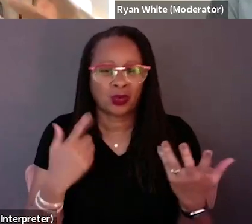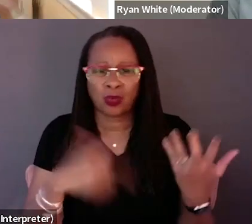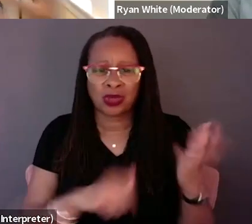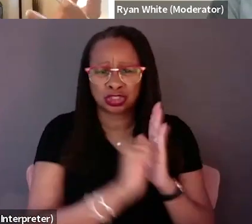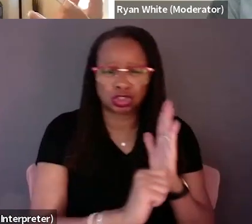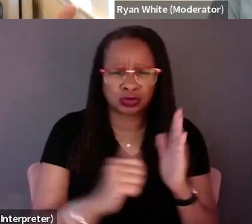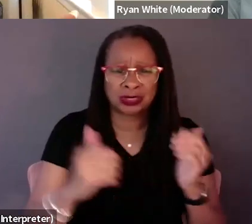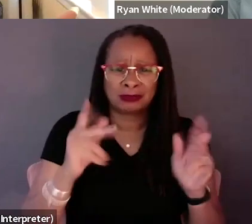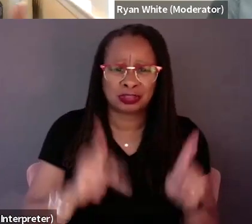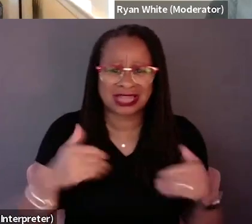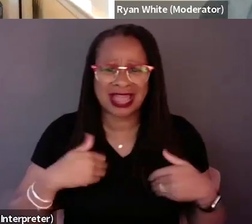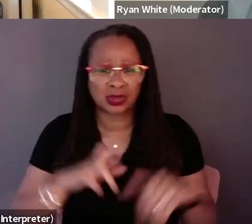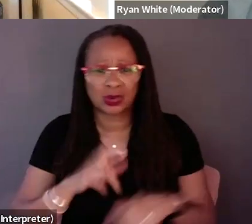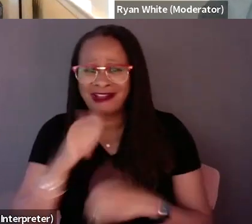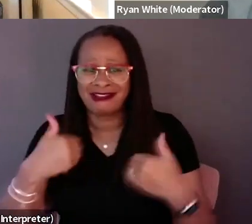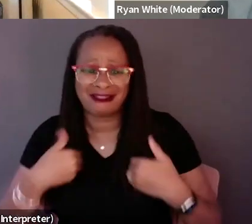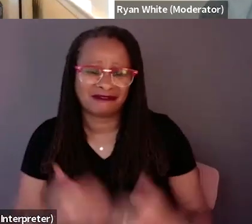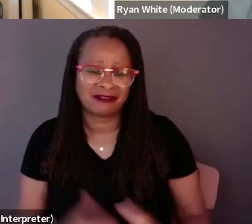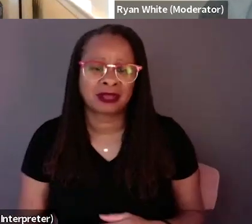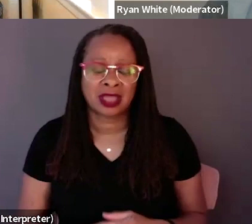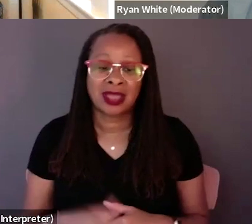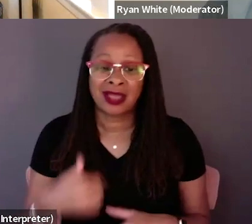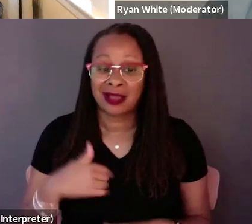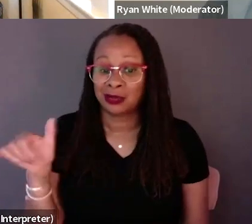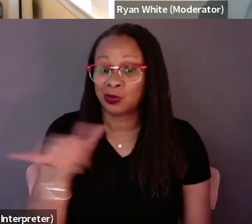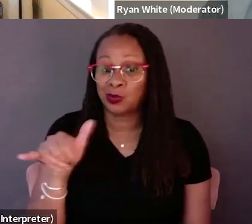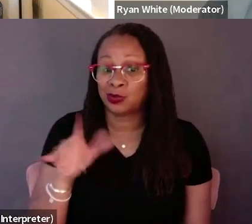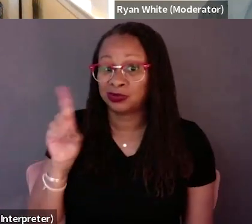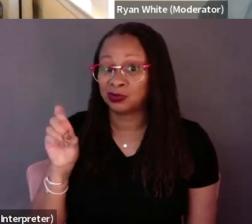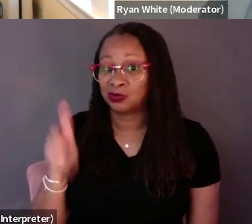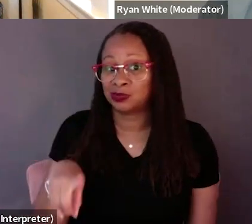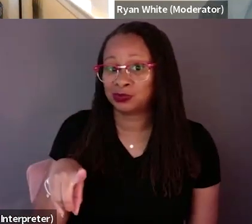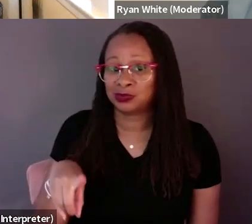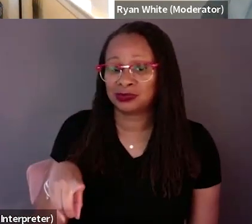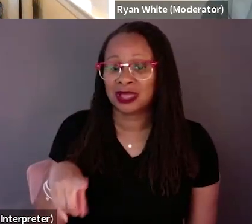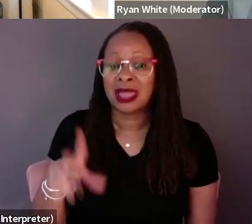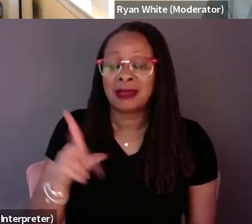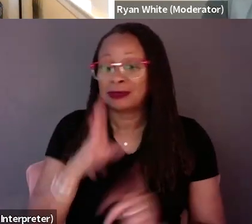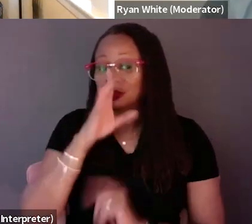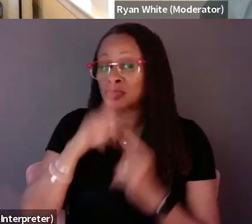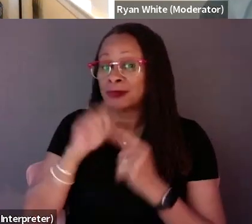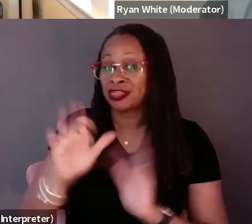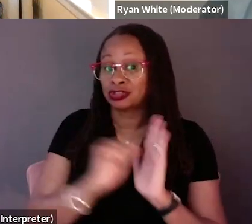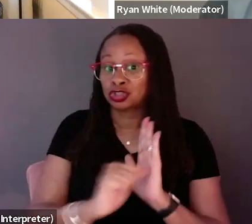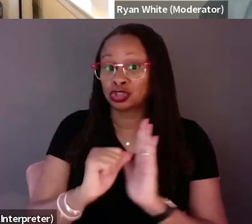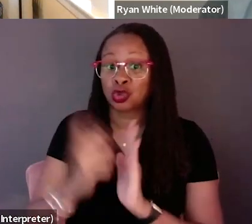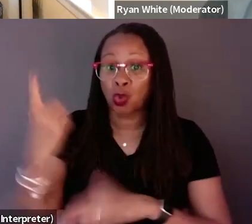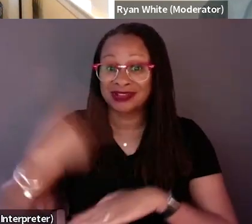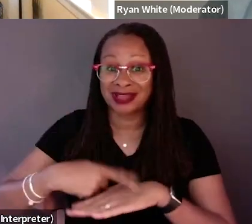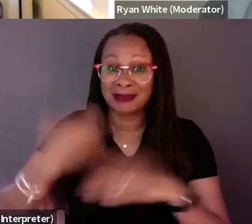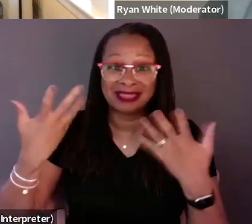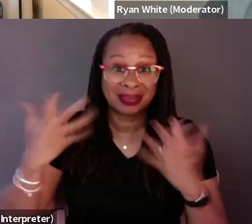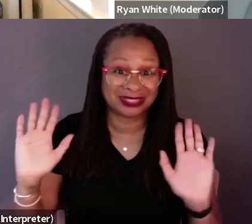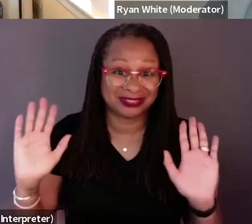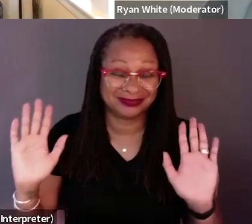person has and hasn't had. I also, like, I asked people talked about their surgery once and